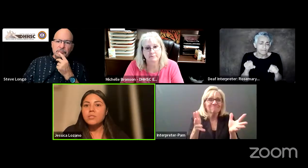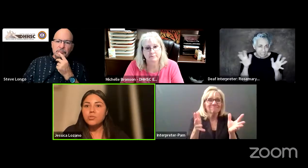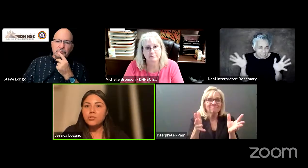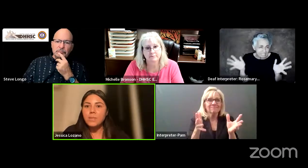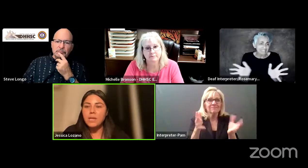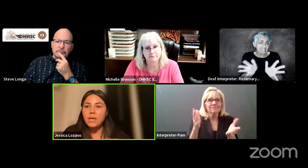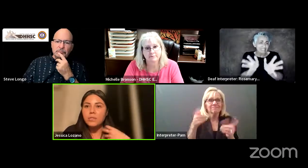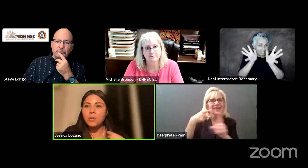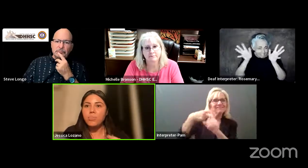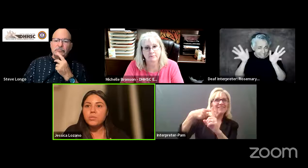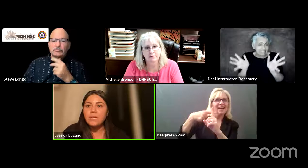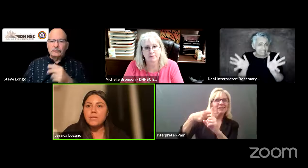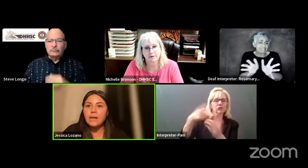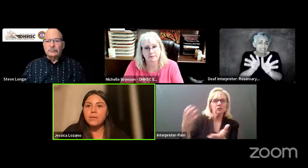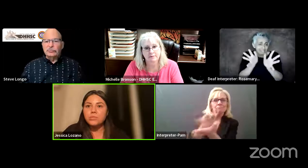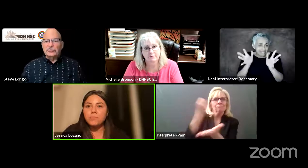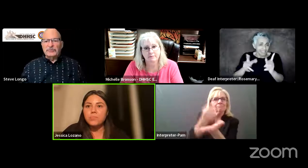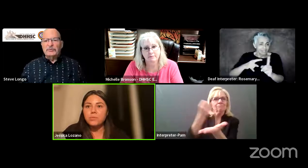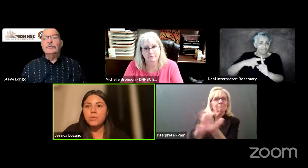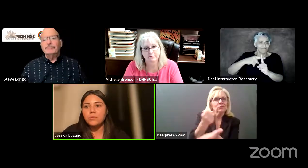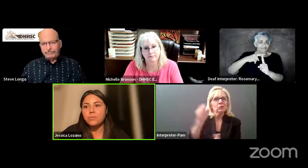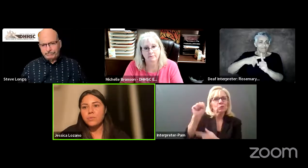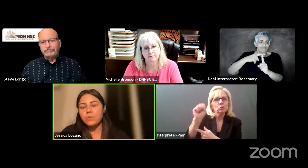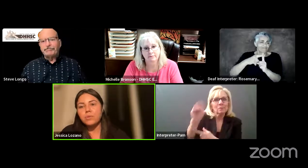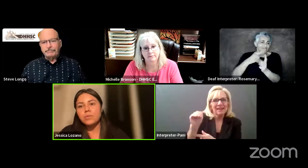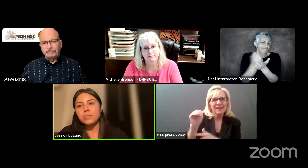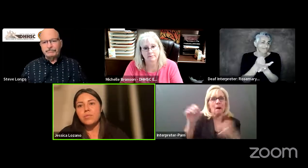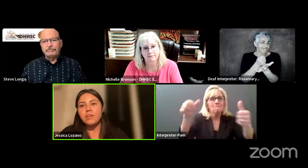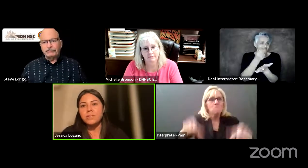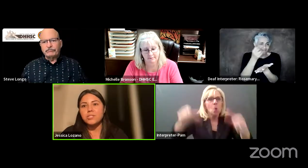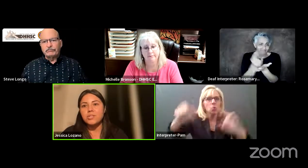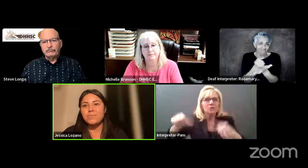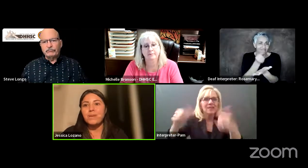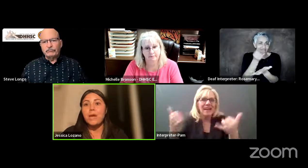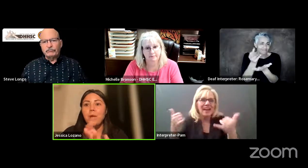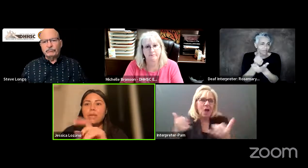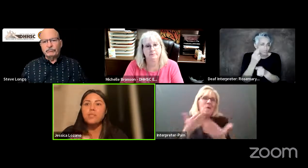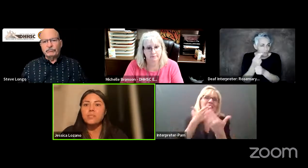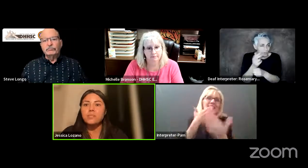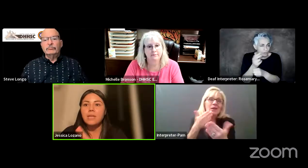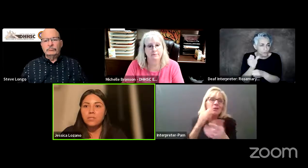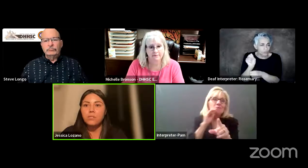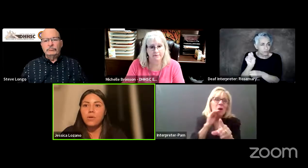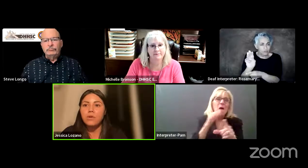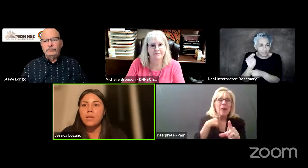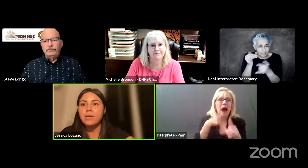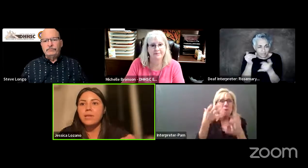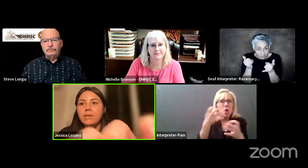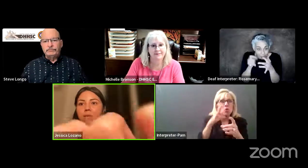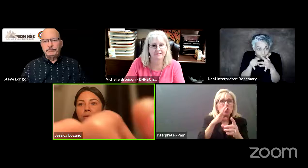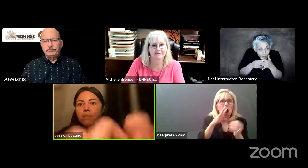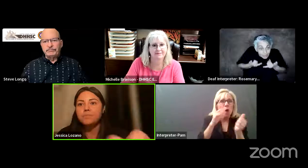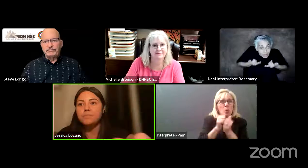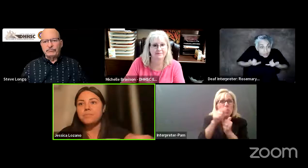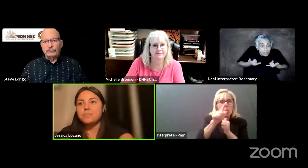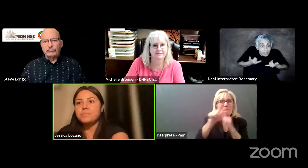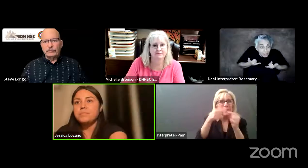advantage social media and start posting now so people know. So thank you, Michelle. But yeah, I want to talk to that sorority.